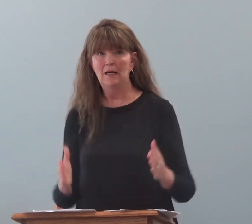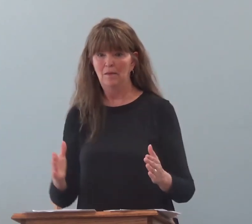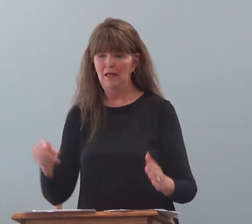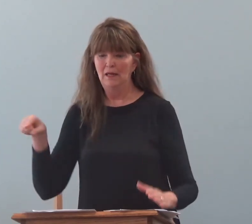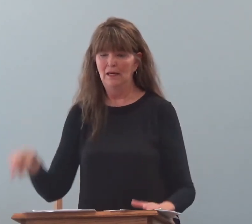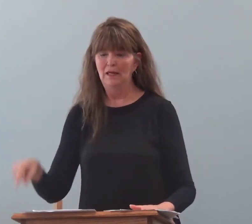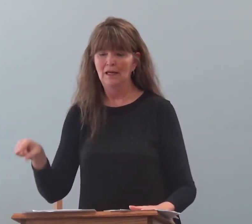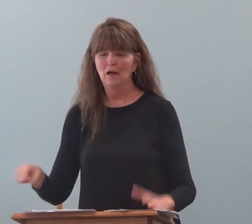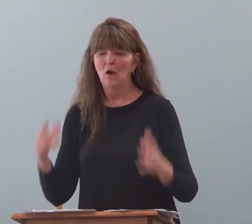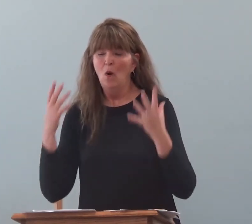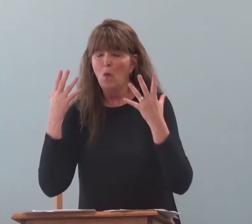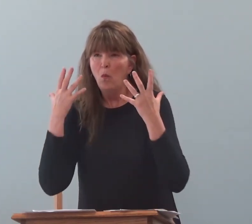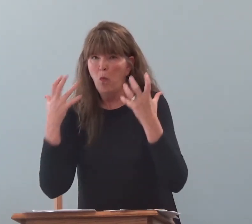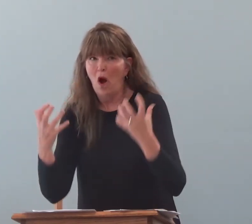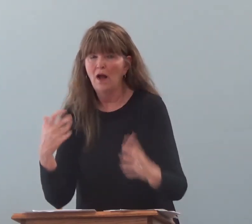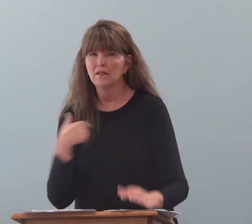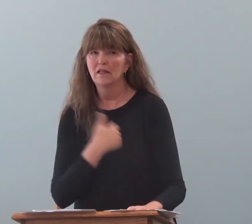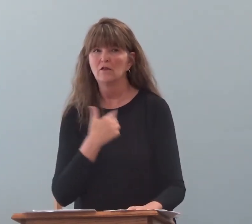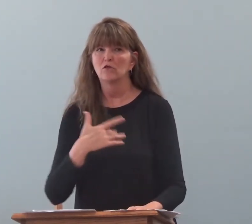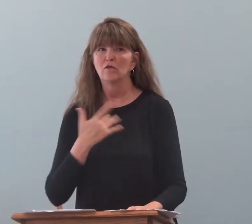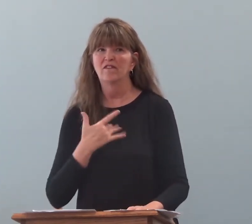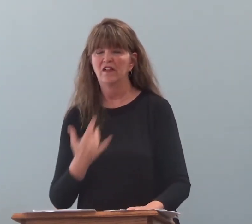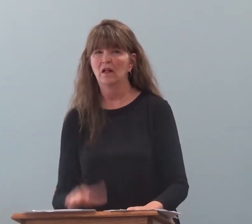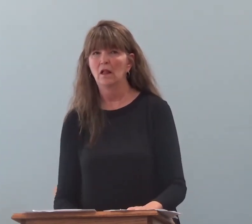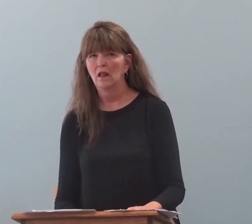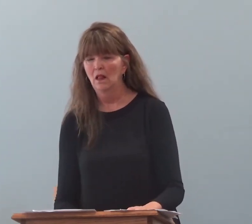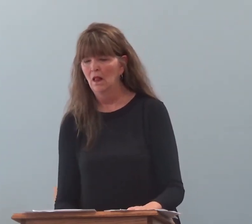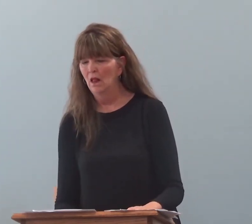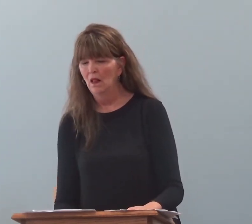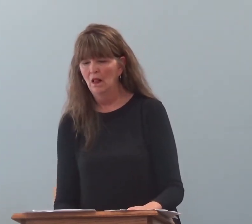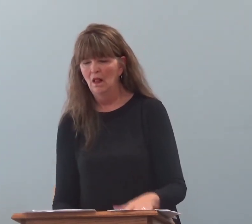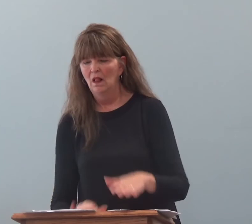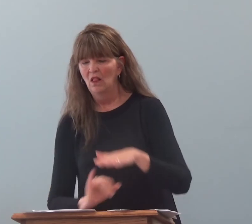important. And it's the enemy that wants us to feel